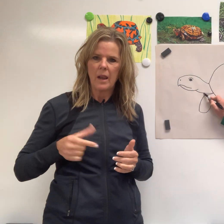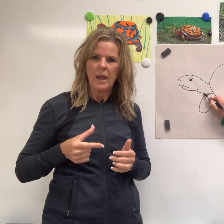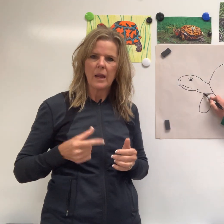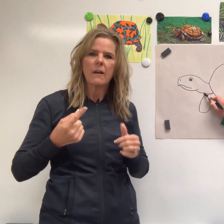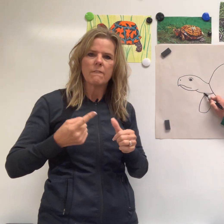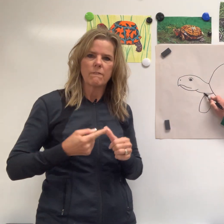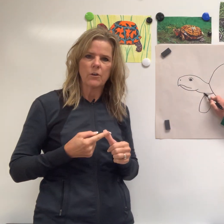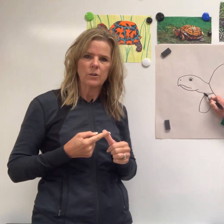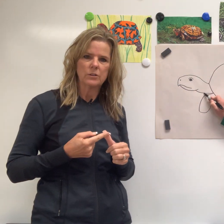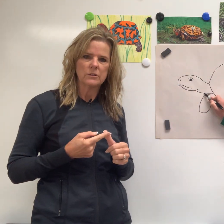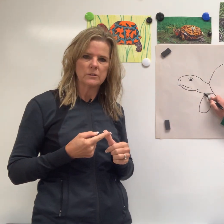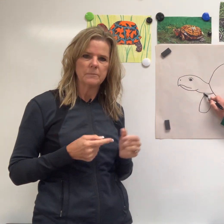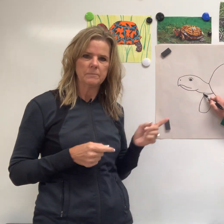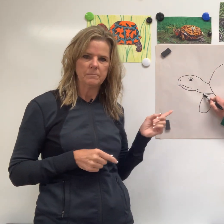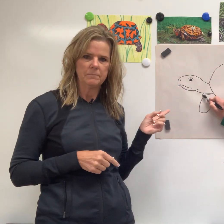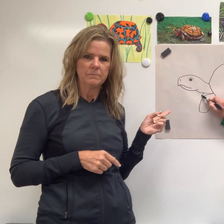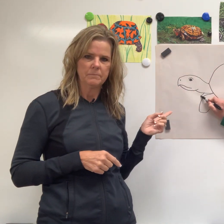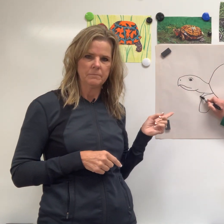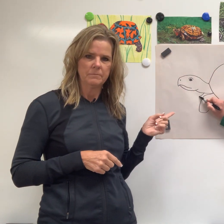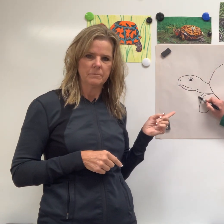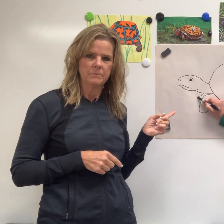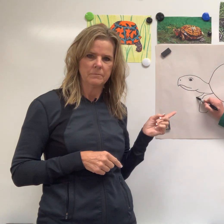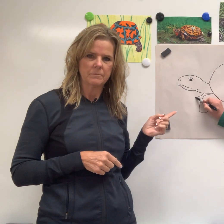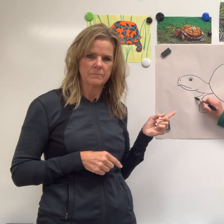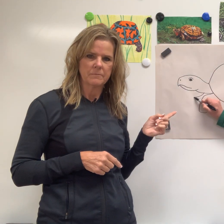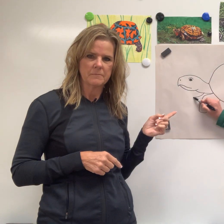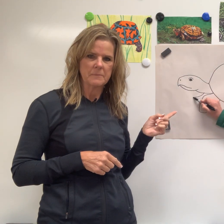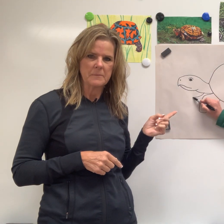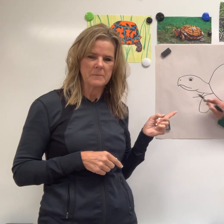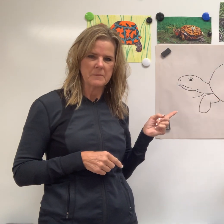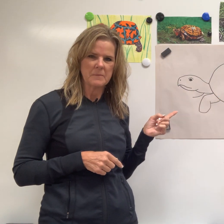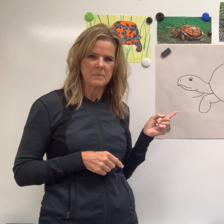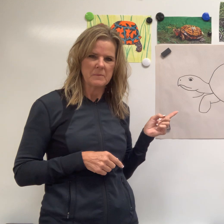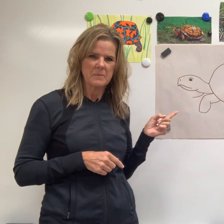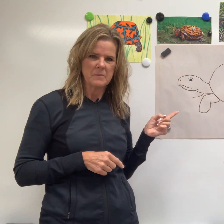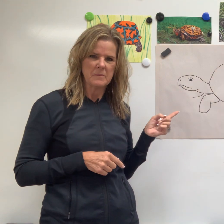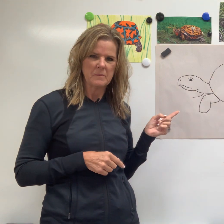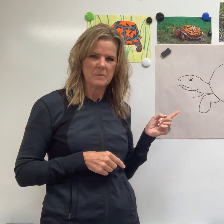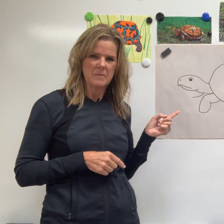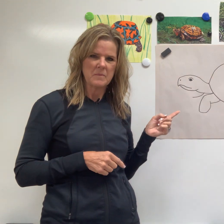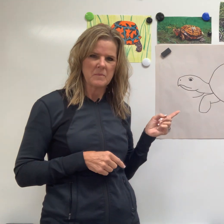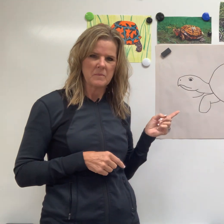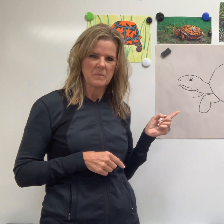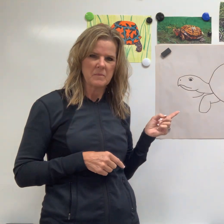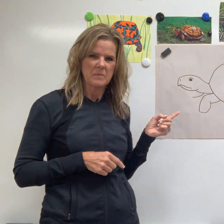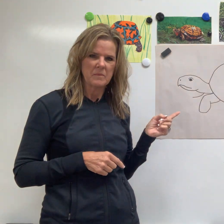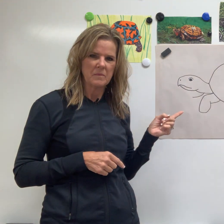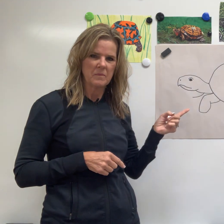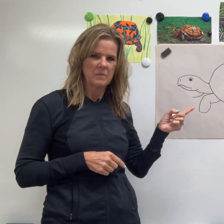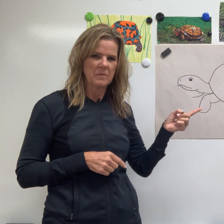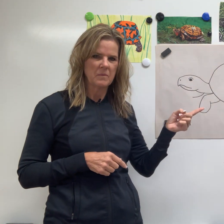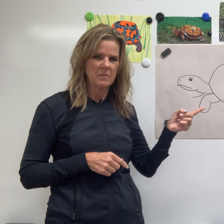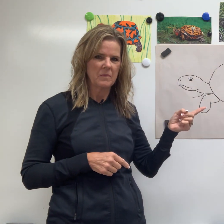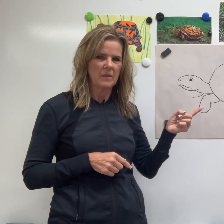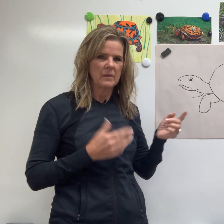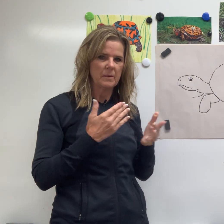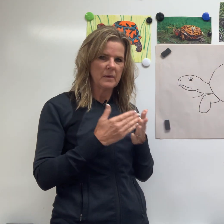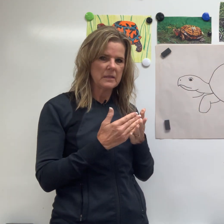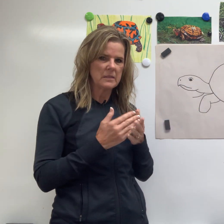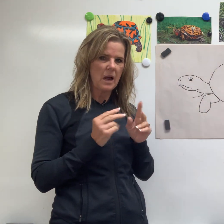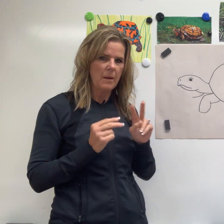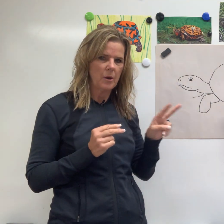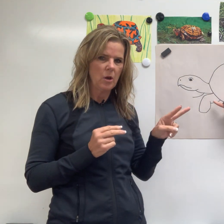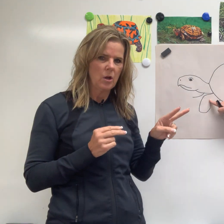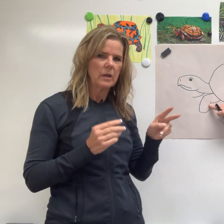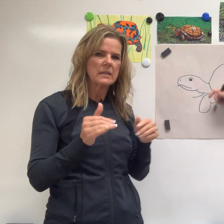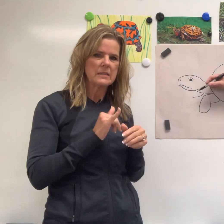gonna scooch over just a little bit. I'm gonna make a little curve line that comes forward. Then I'm gonna stop. Same